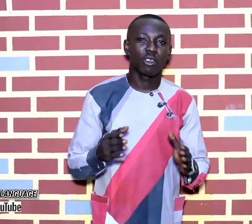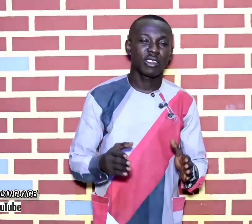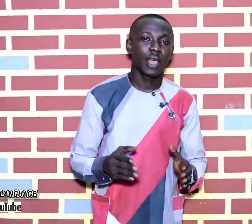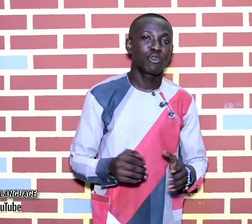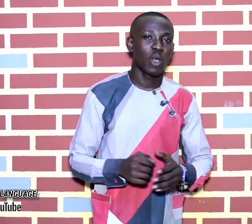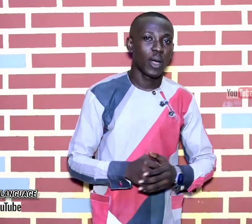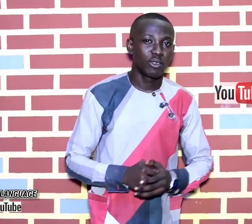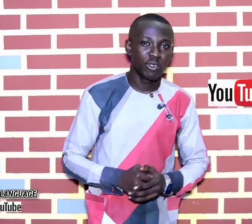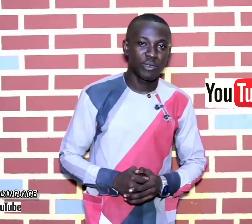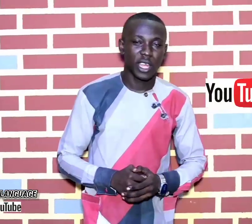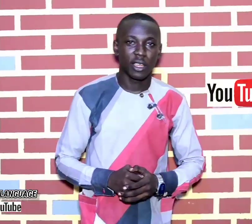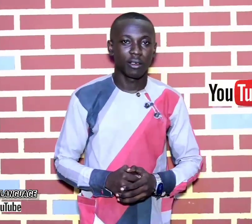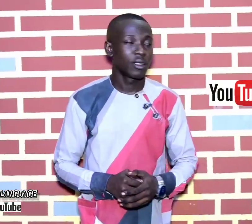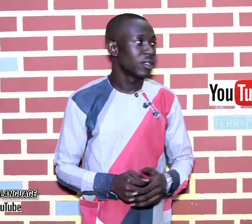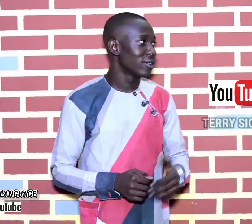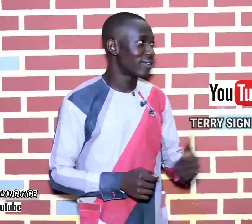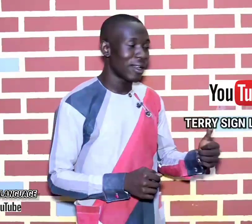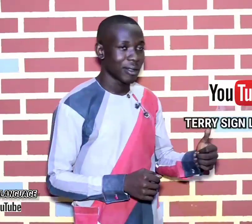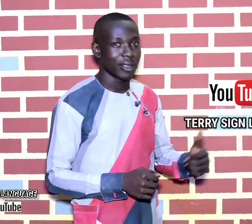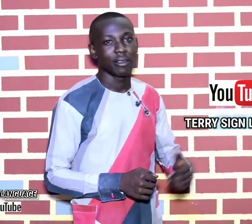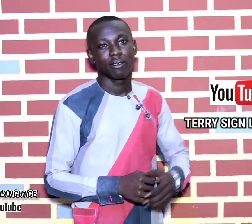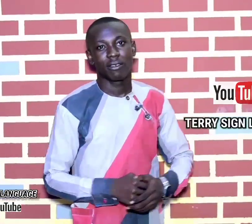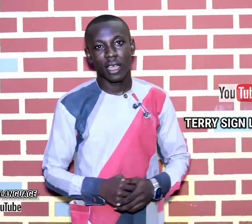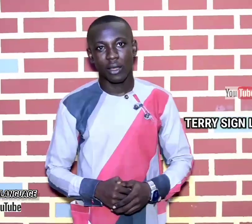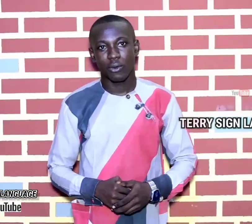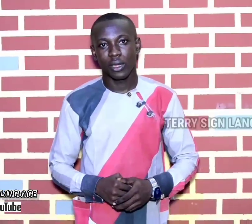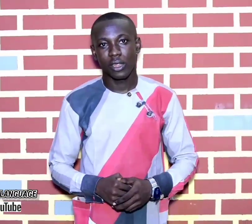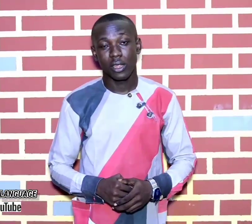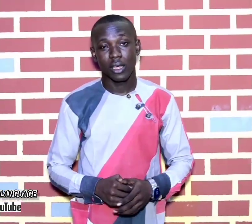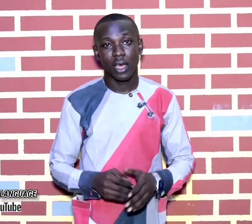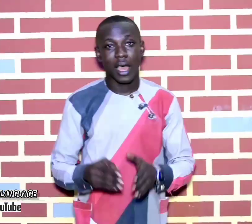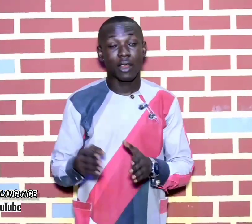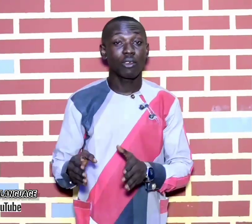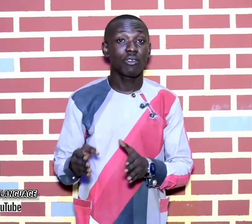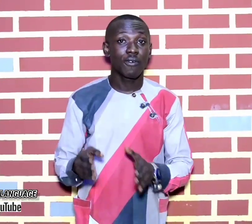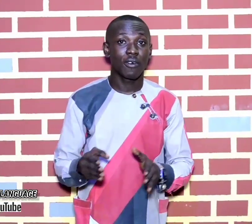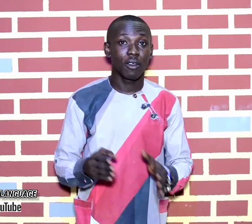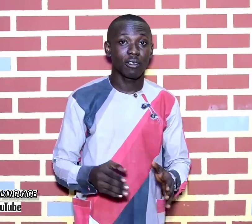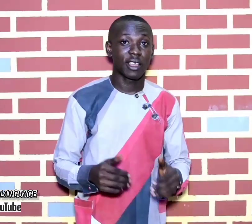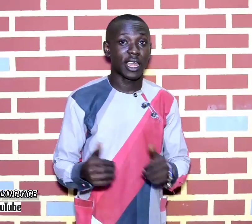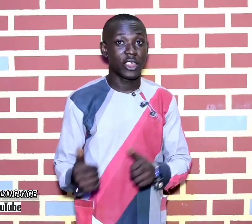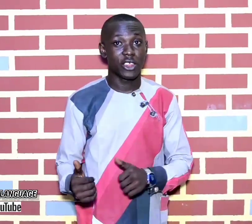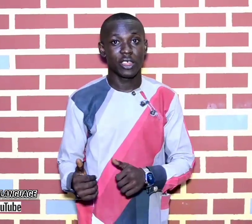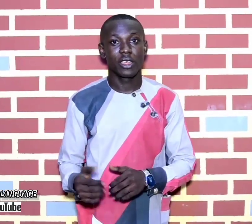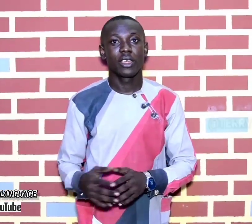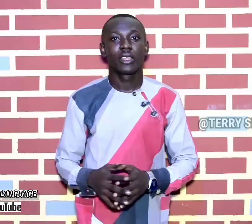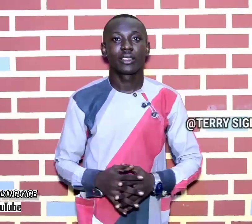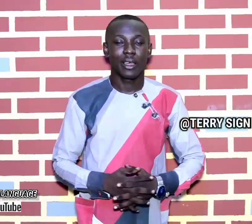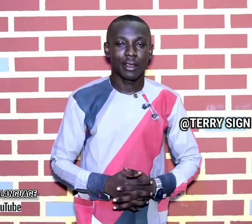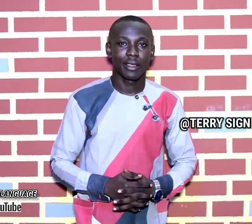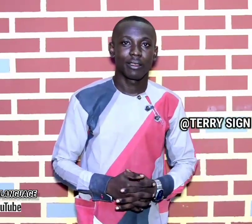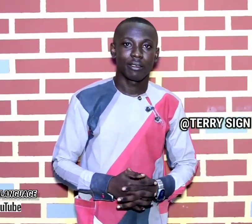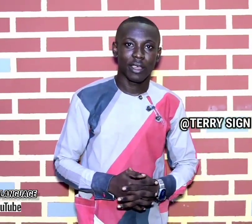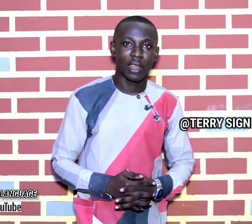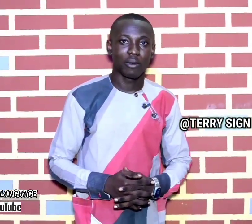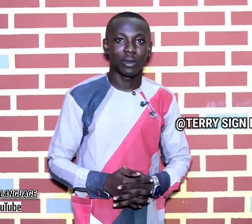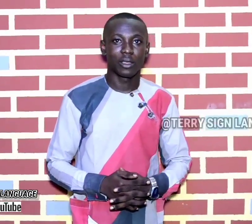subscribe to our YouTube channel, Terry Sign Language, and also follow us on IG, Terry Sign Language.